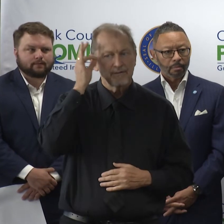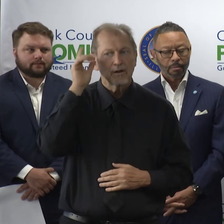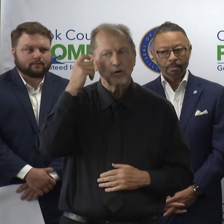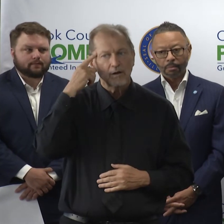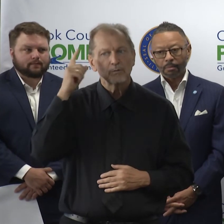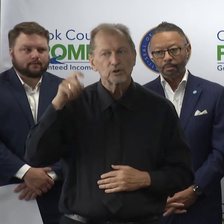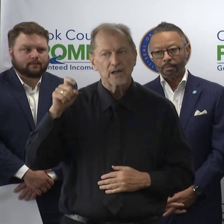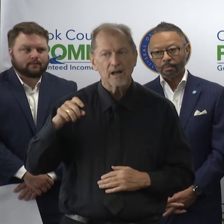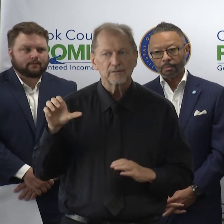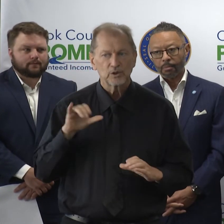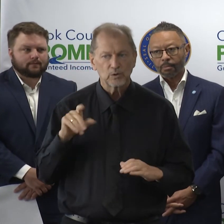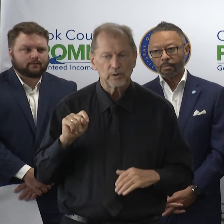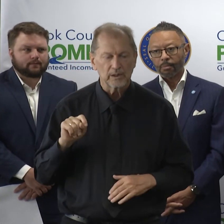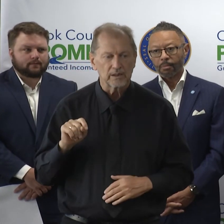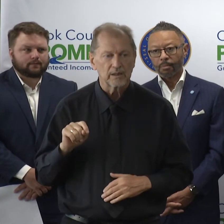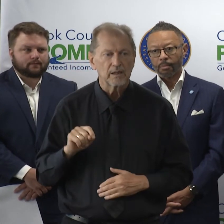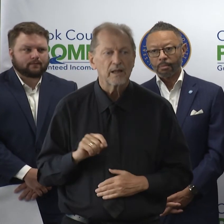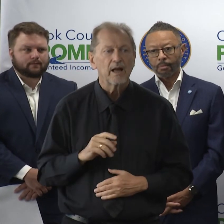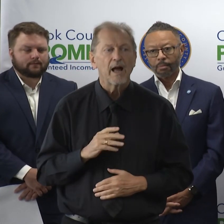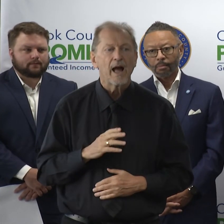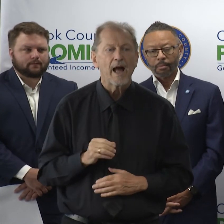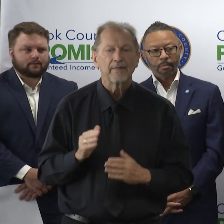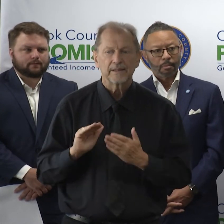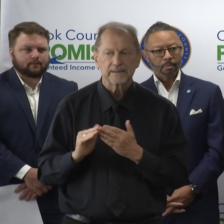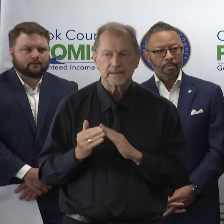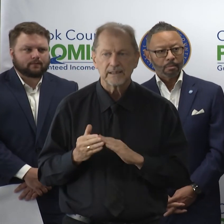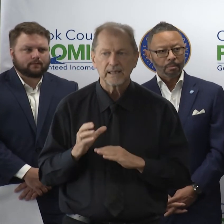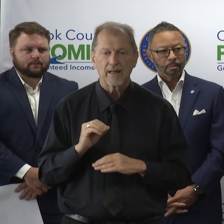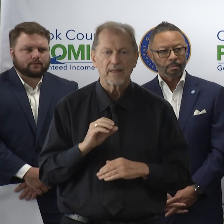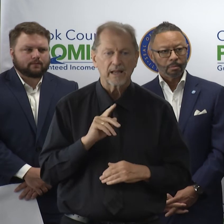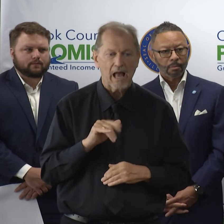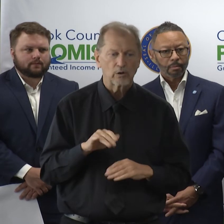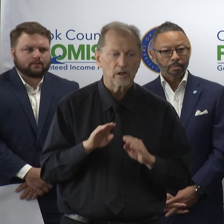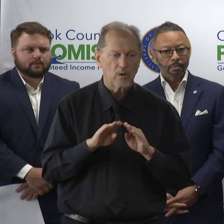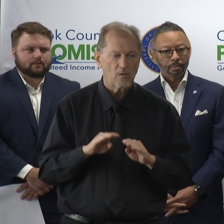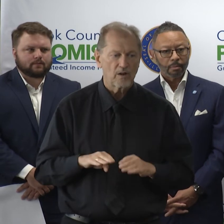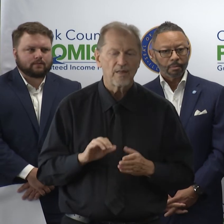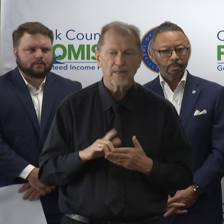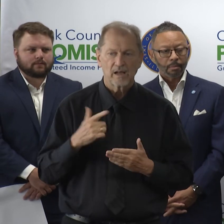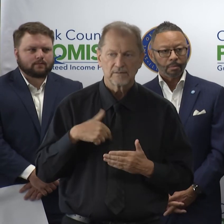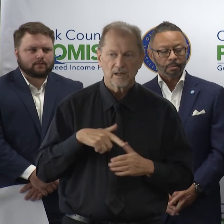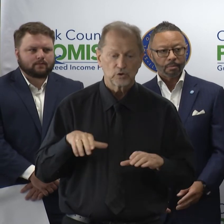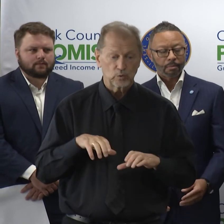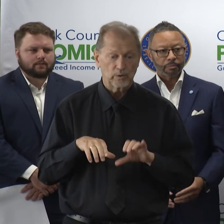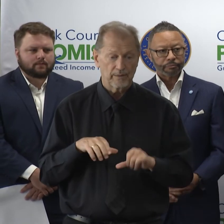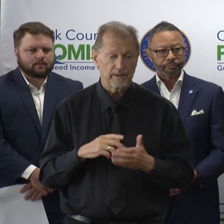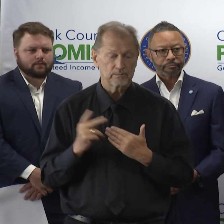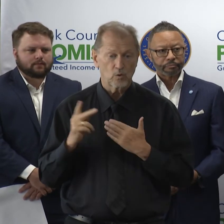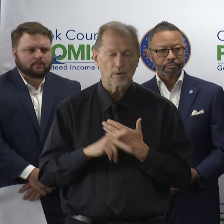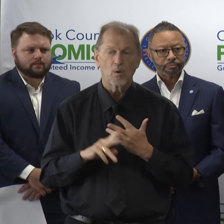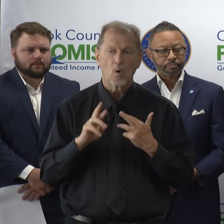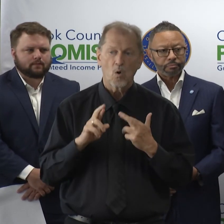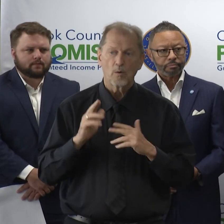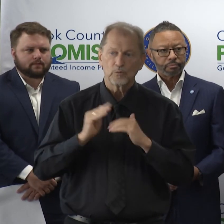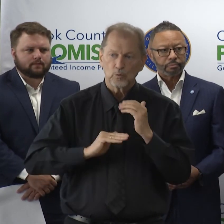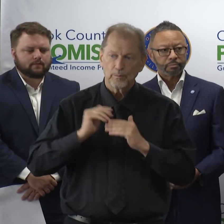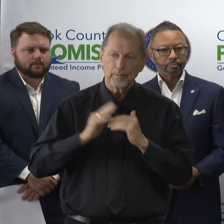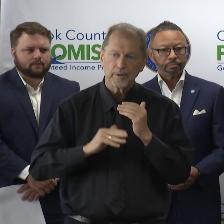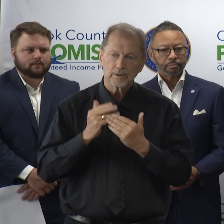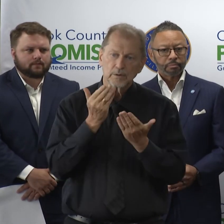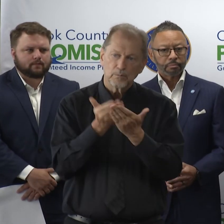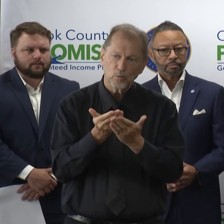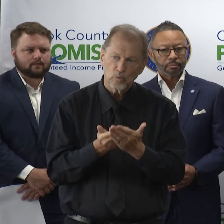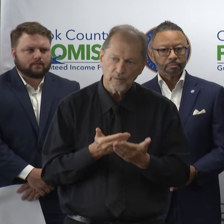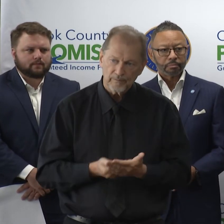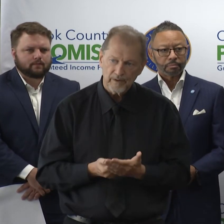this. And at the city and the county level, those of us who are doing these programs hope to build the case. This is